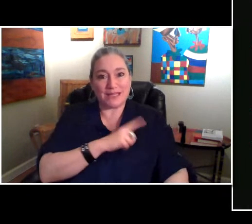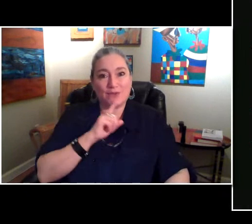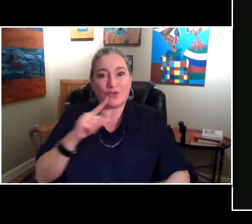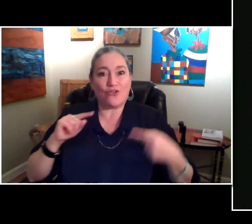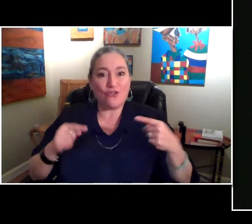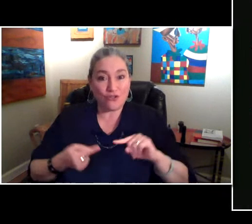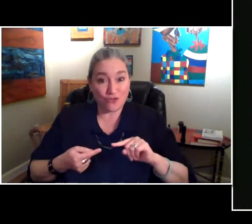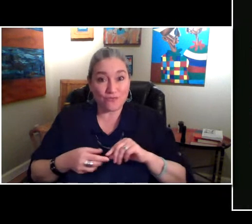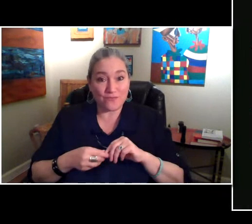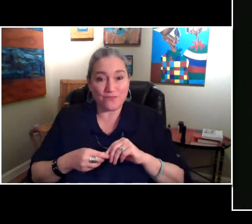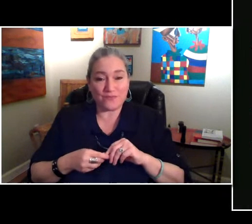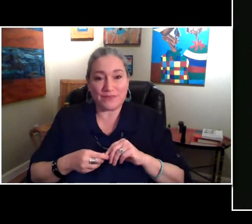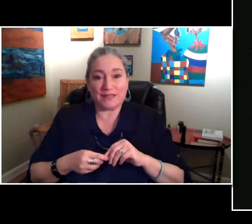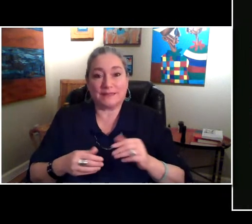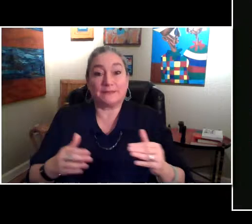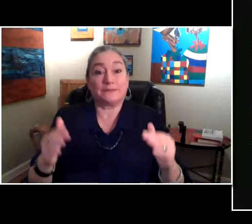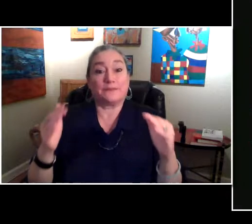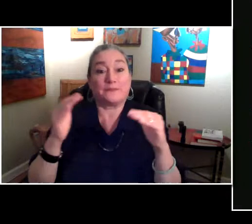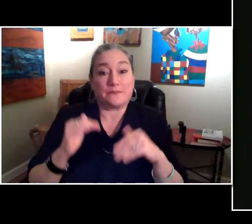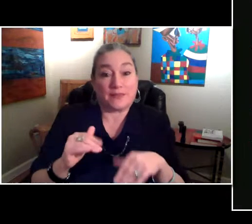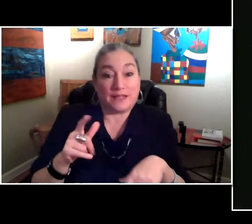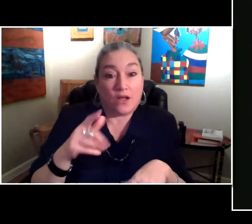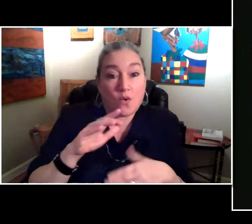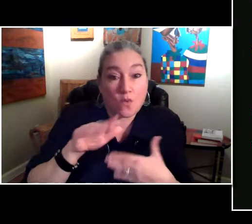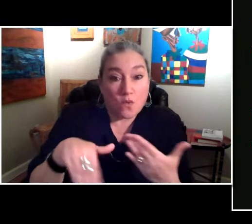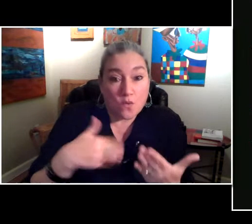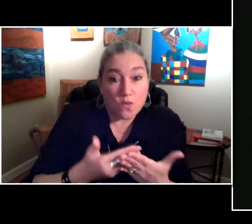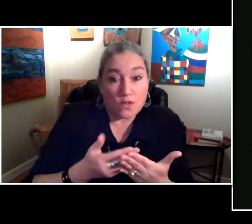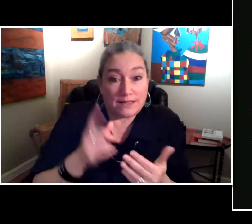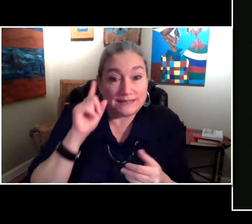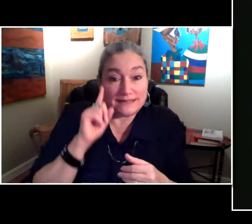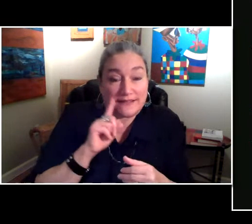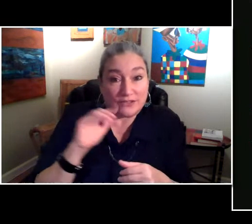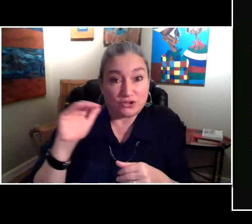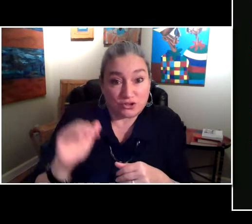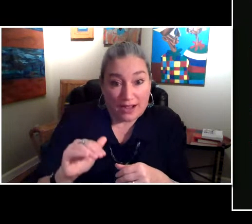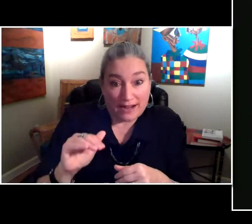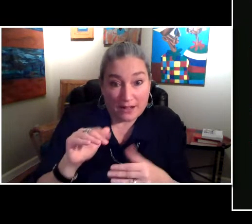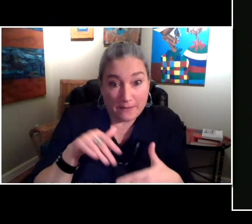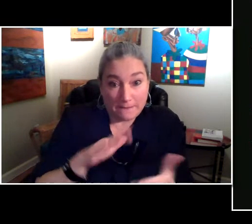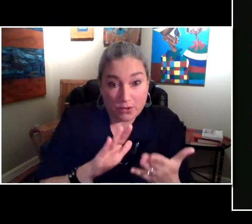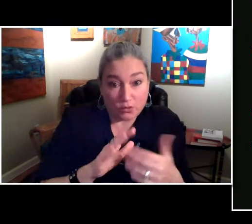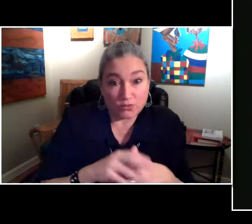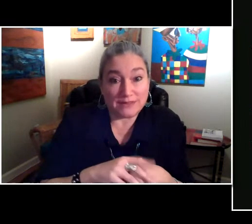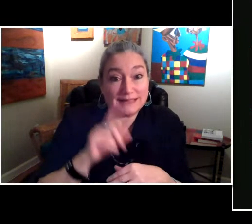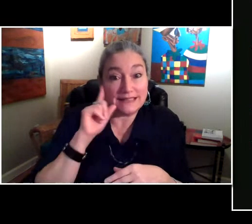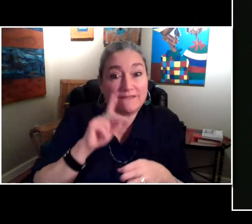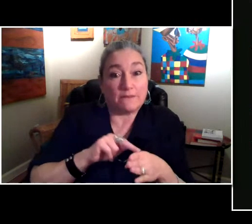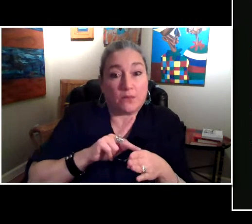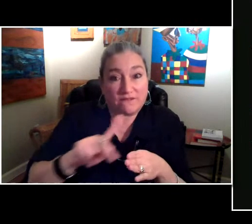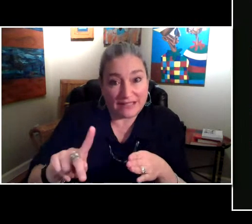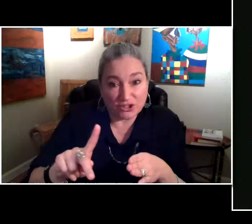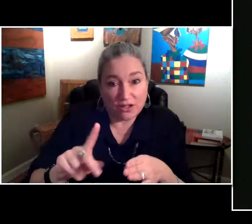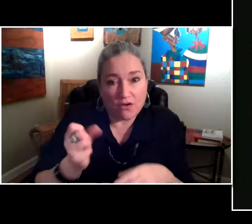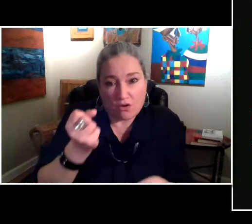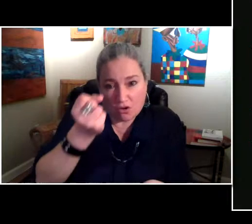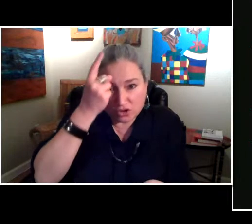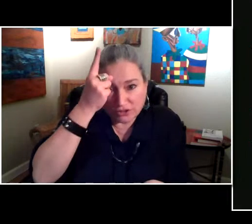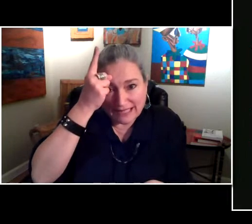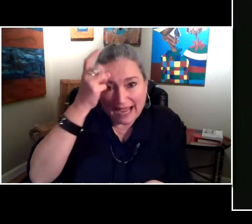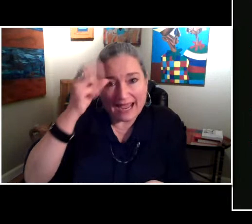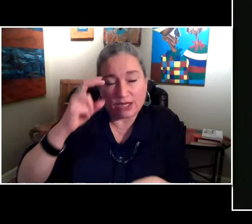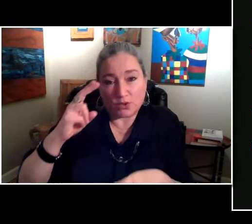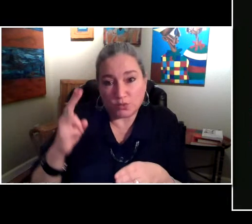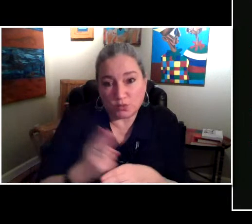We know how to prevent future deaf children from being harmed as we were harmed.